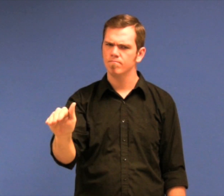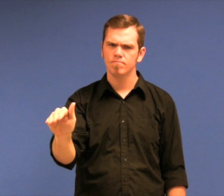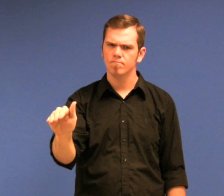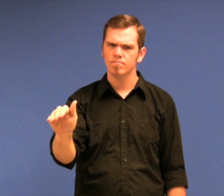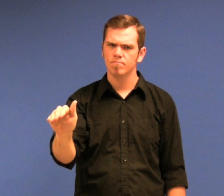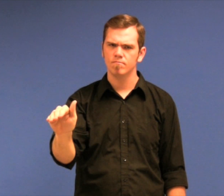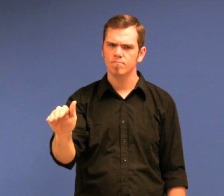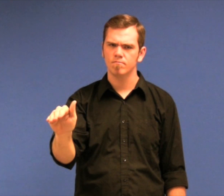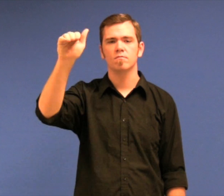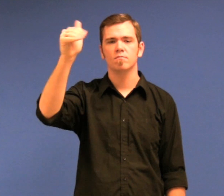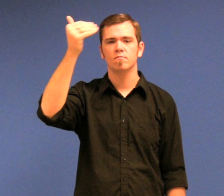know.